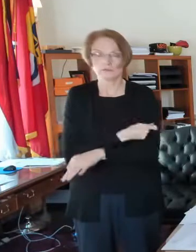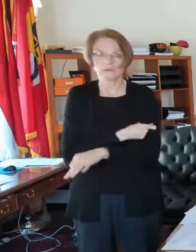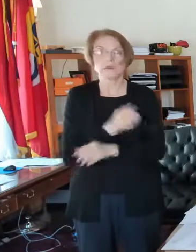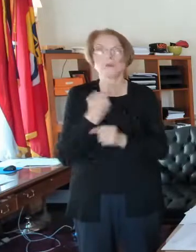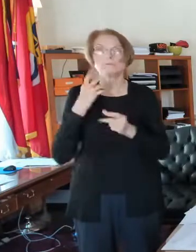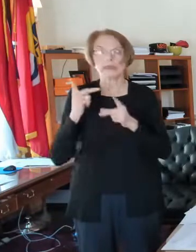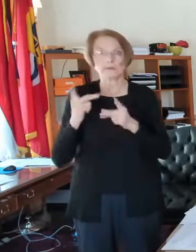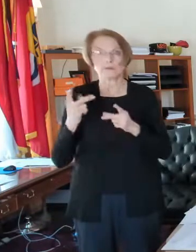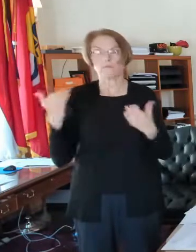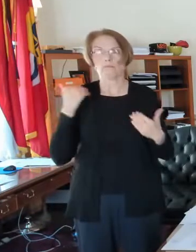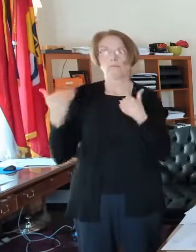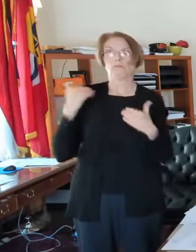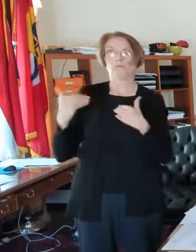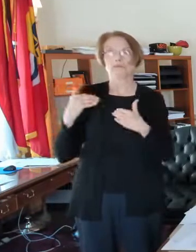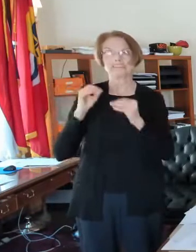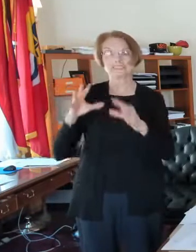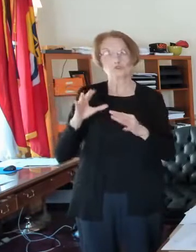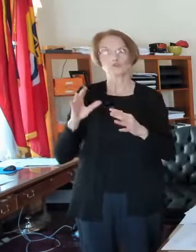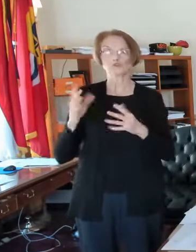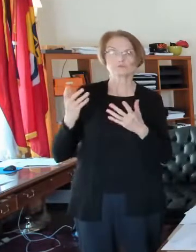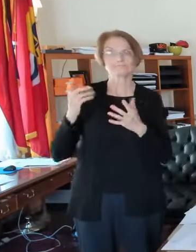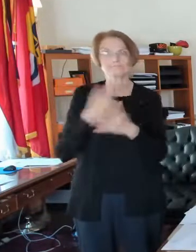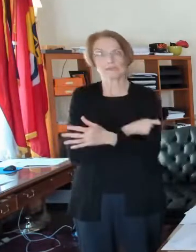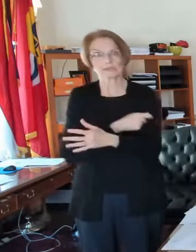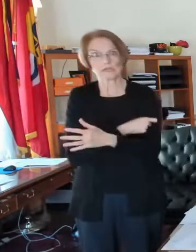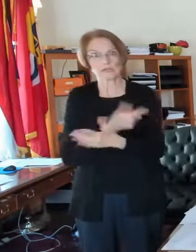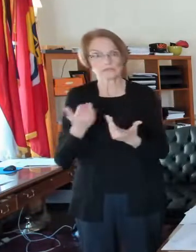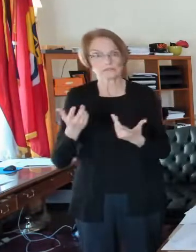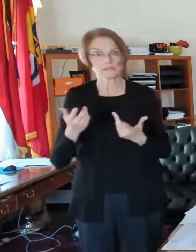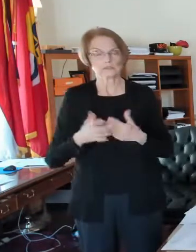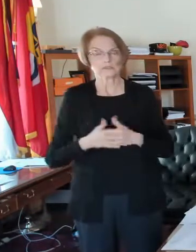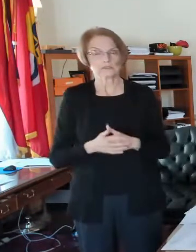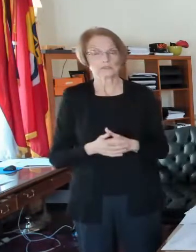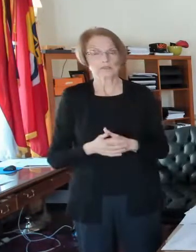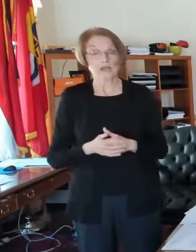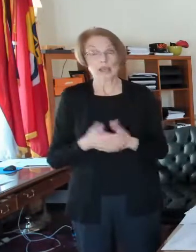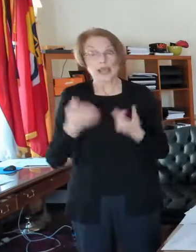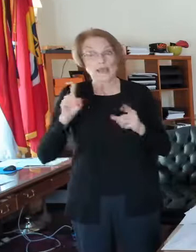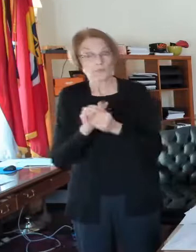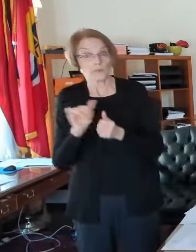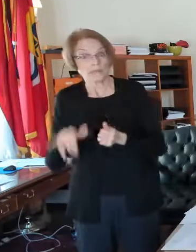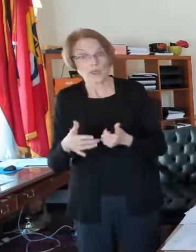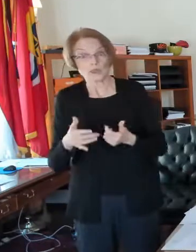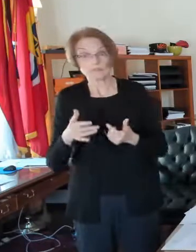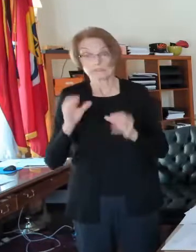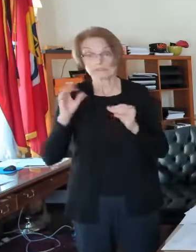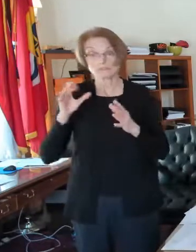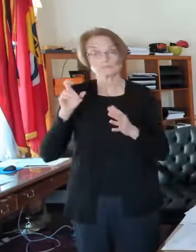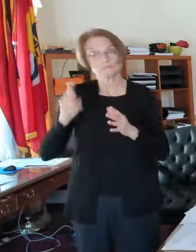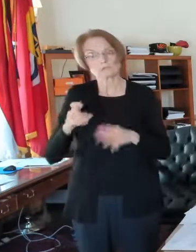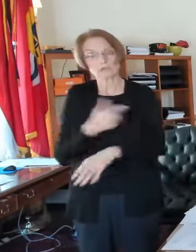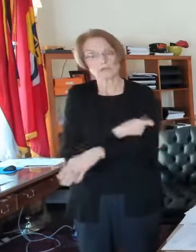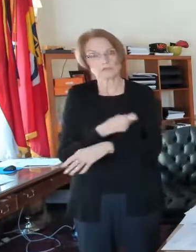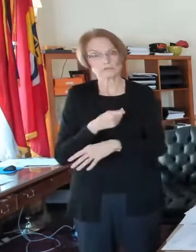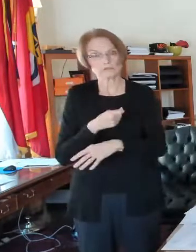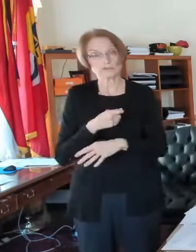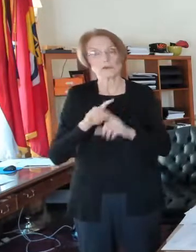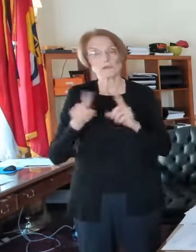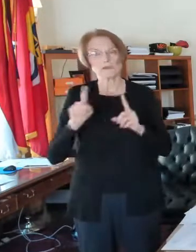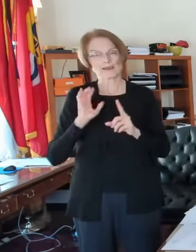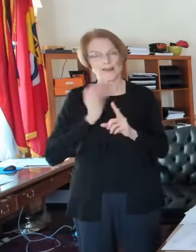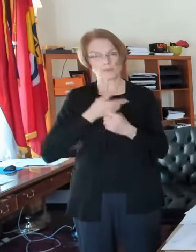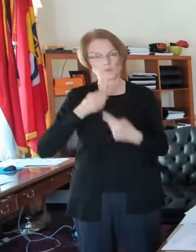lot of people about that. And, the struggle with that, I agree with that. Teachers do need to be vaccinated. The struggle